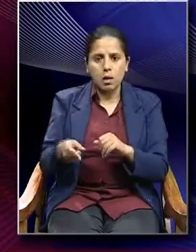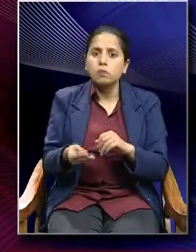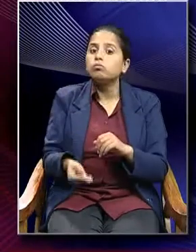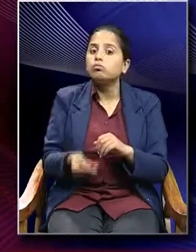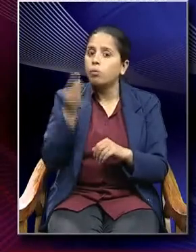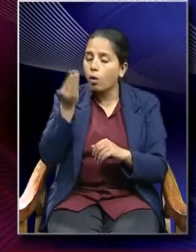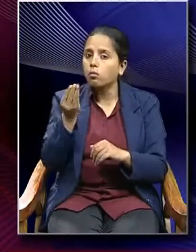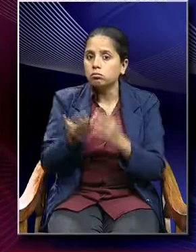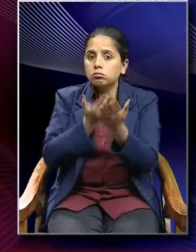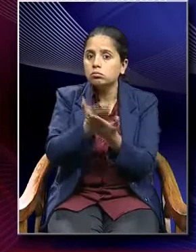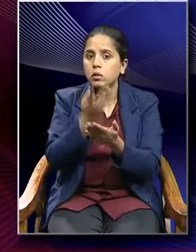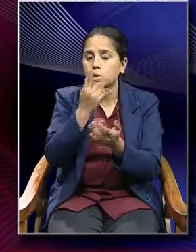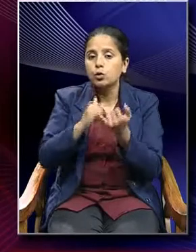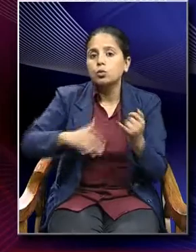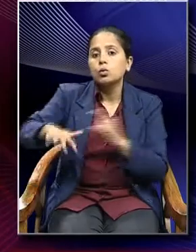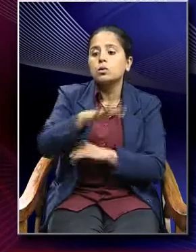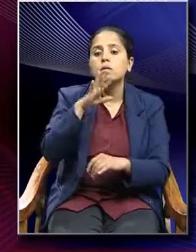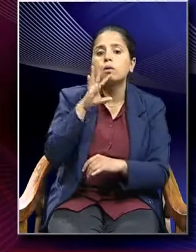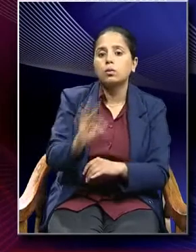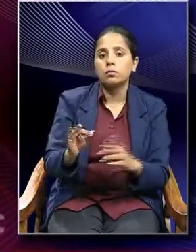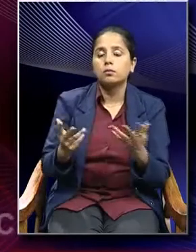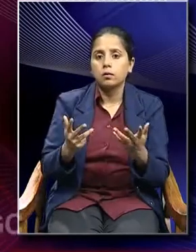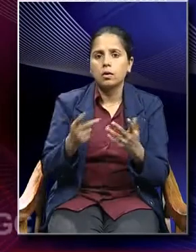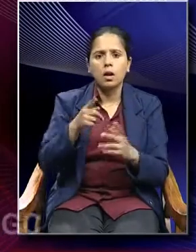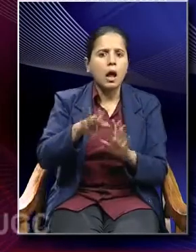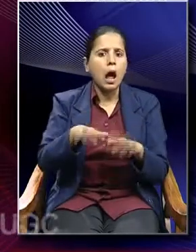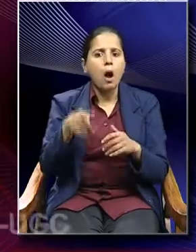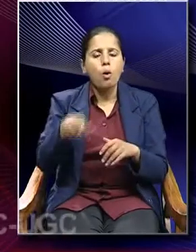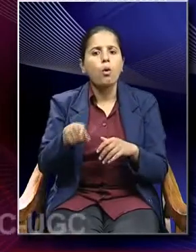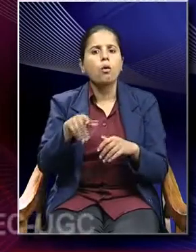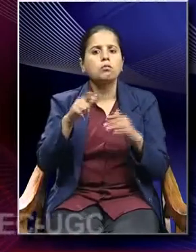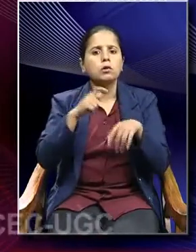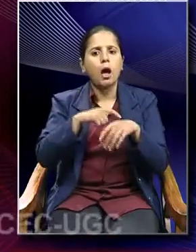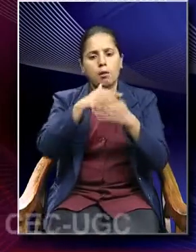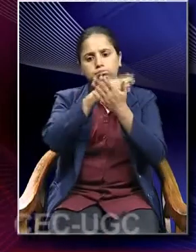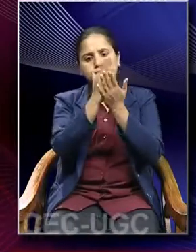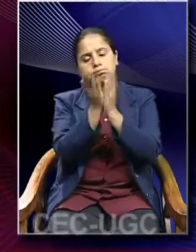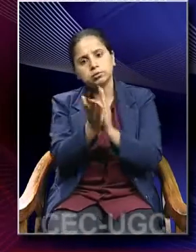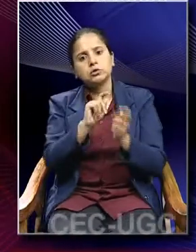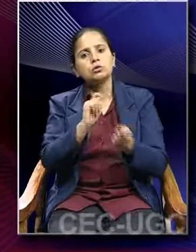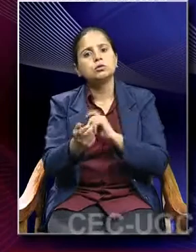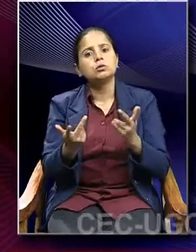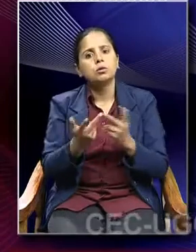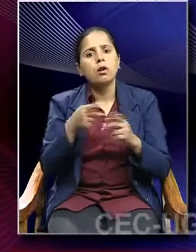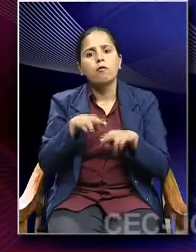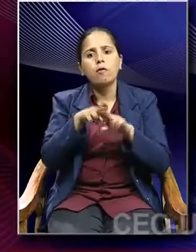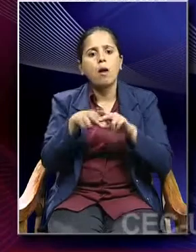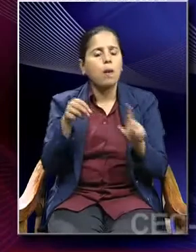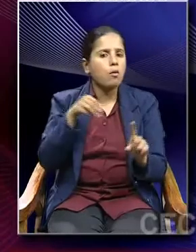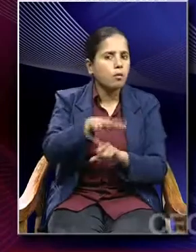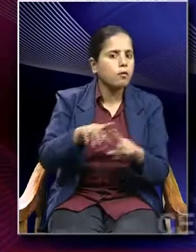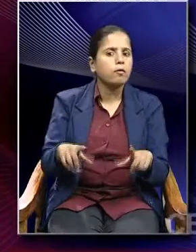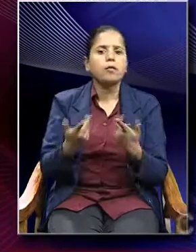into the social reality, how order was changing, how social change was affecting family,